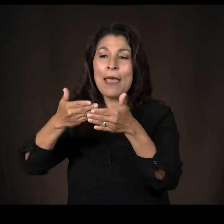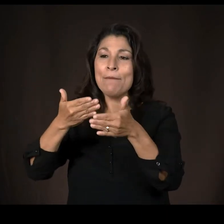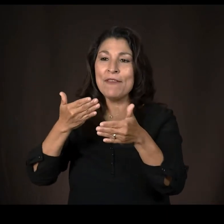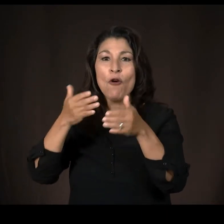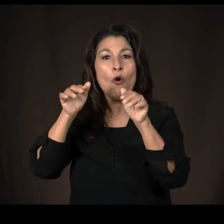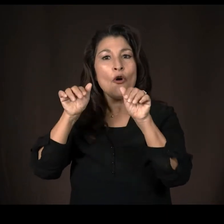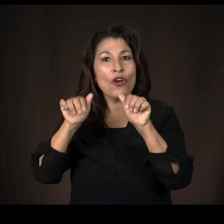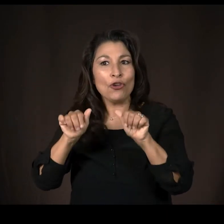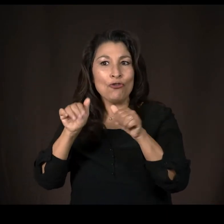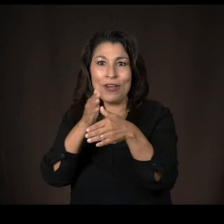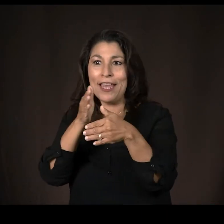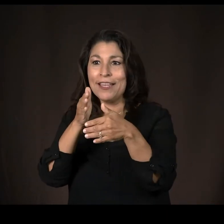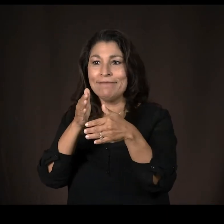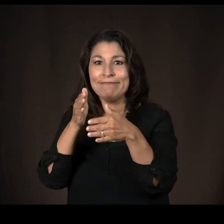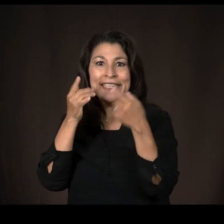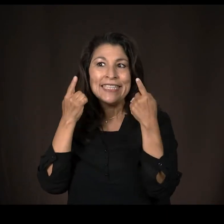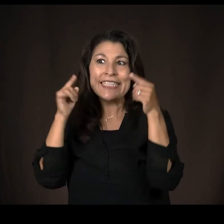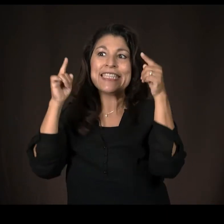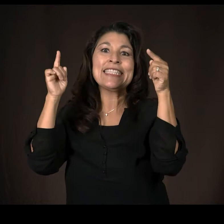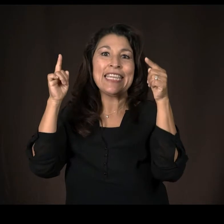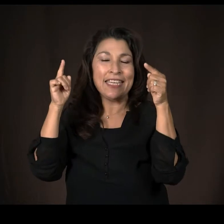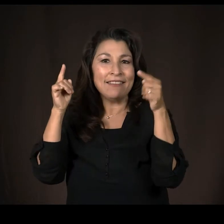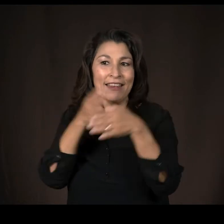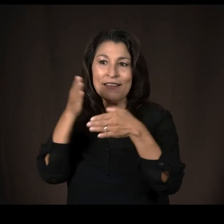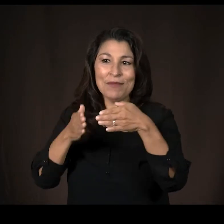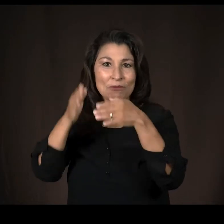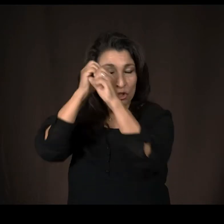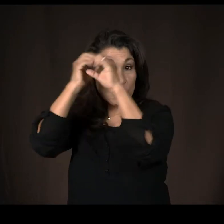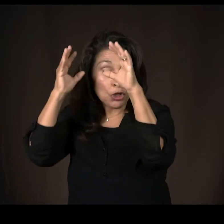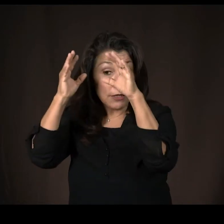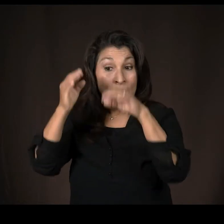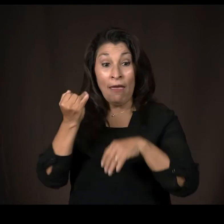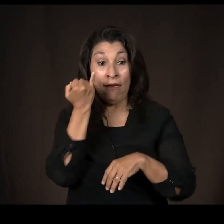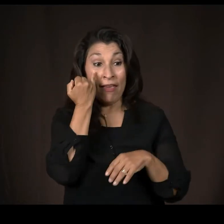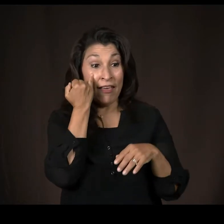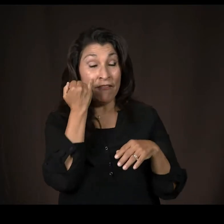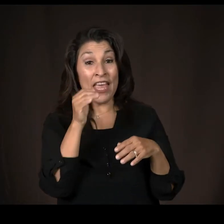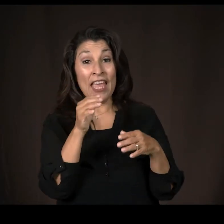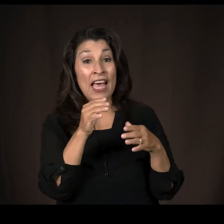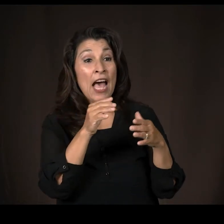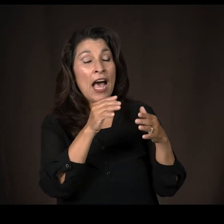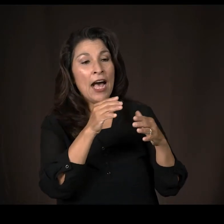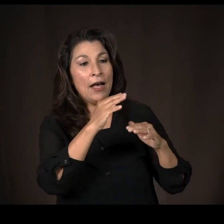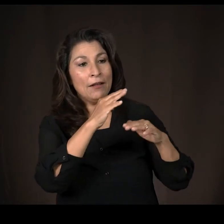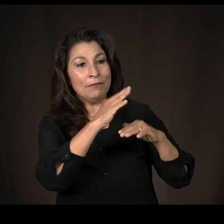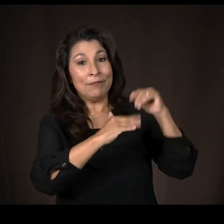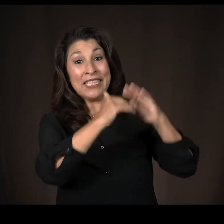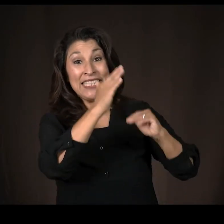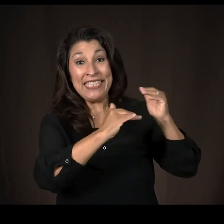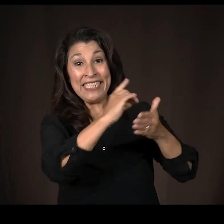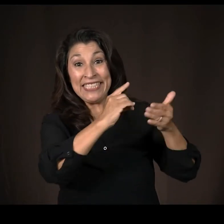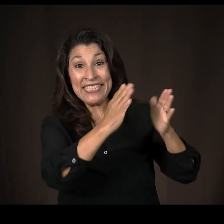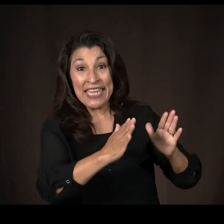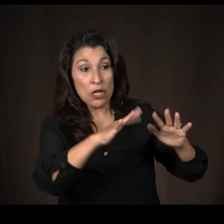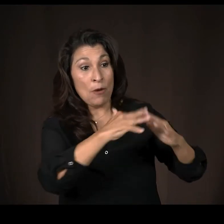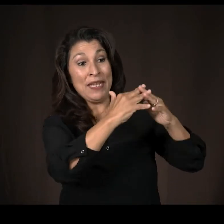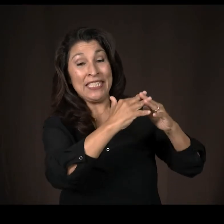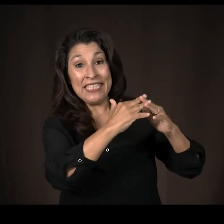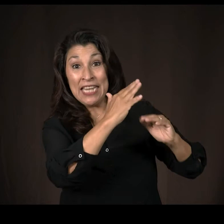accomplish it. Whether you're an architect building a building or an entrepreneur